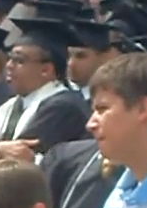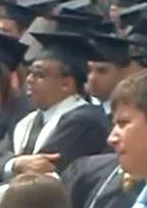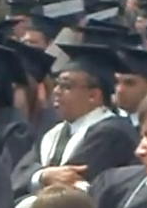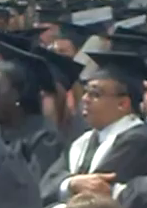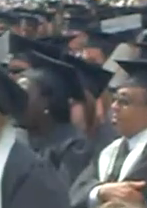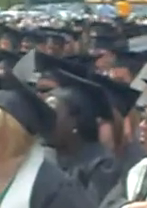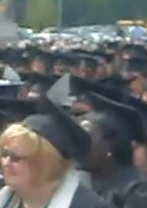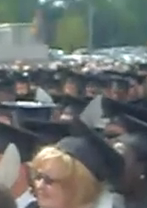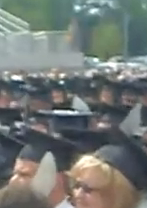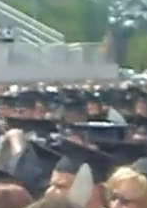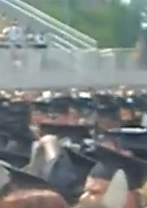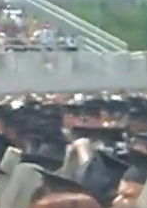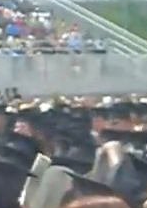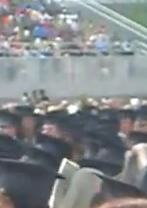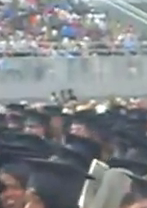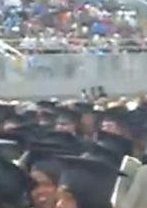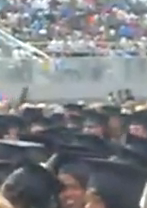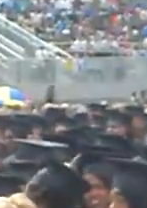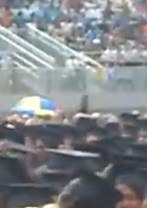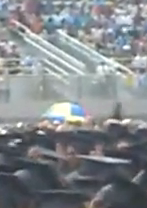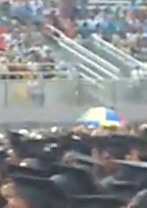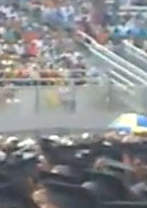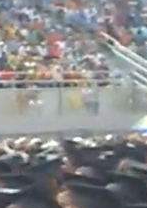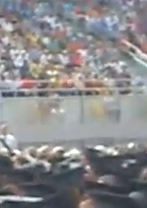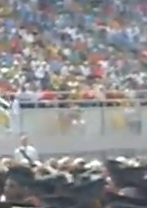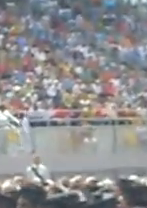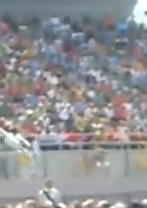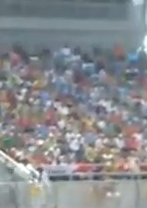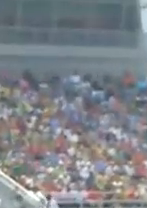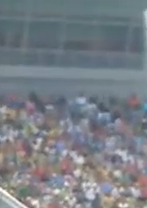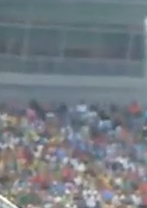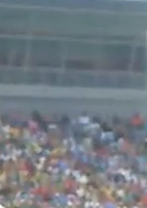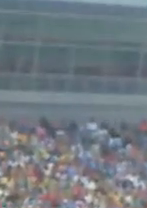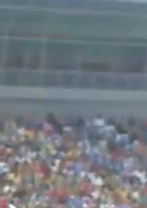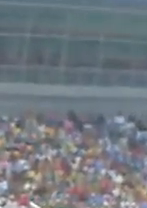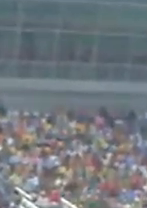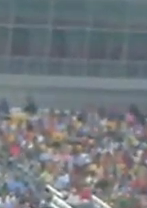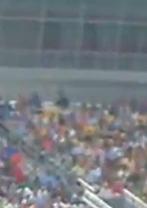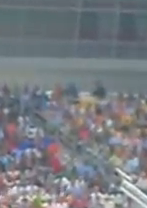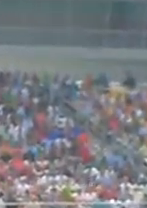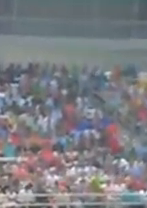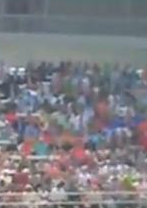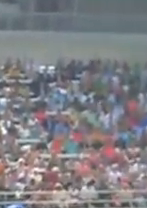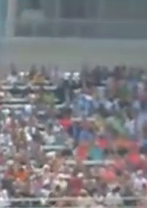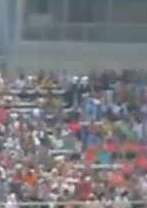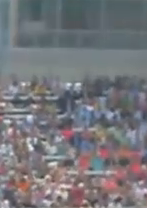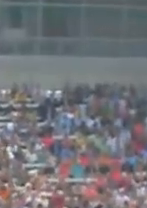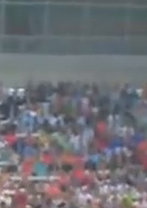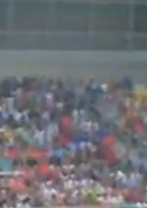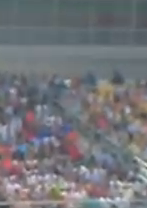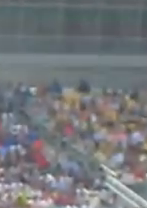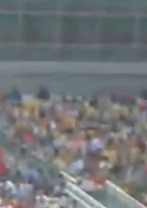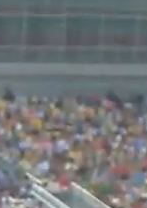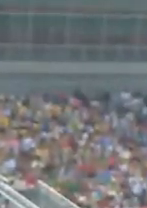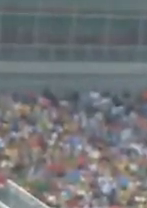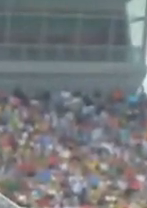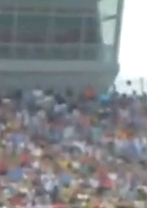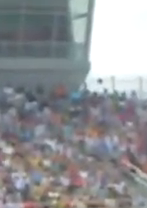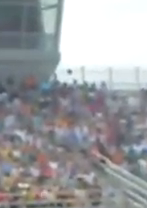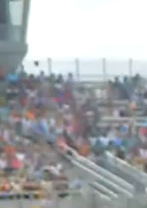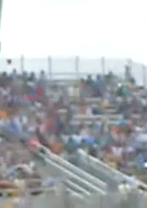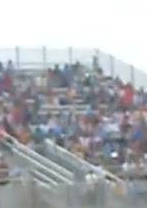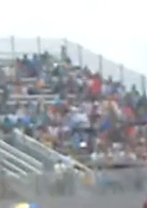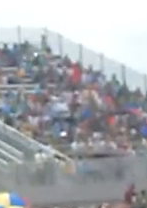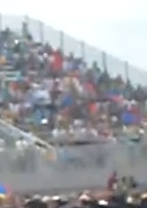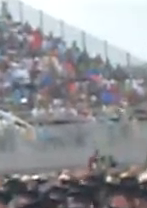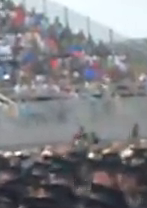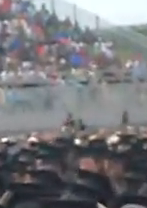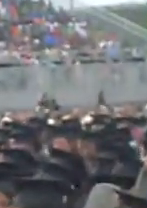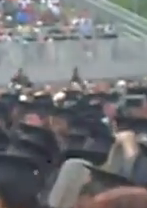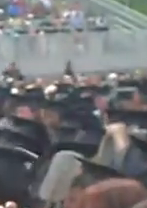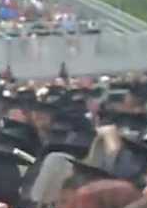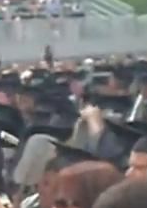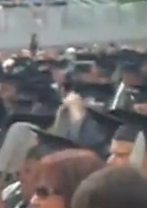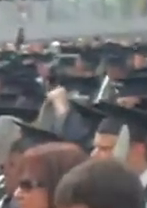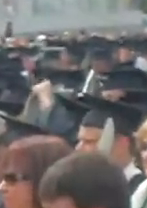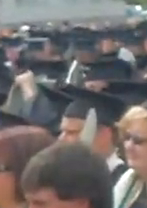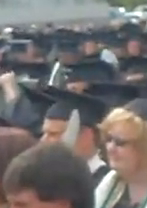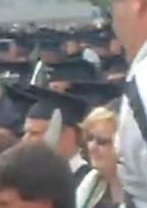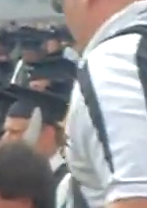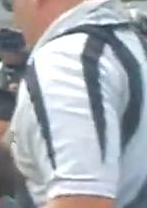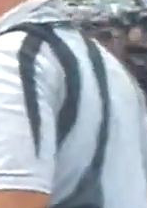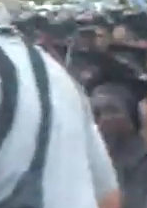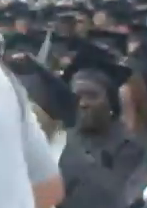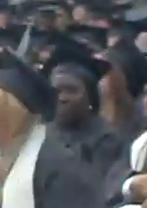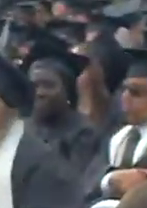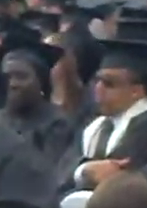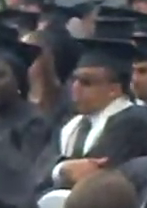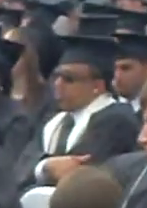that bad. I mean, yeah, the economy's kind of down right now, and the job market is a little meager, but allow me to perform a witty analogy which I attribute